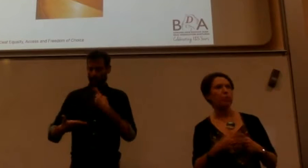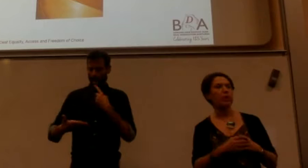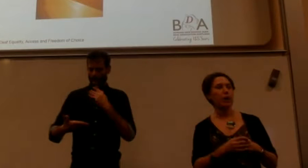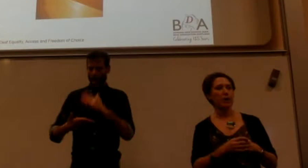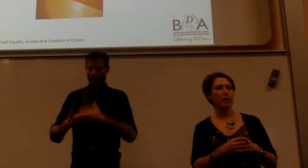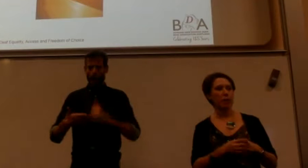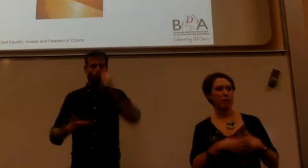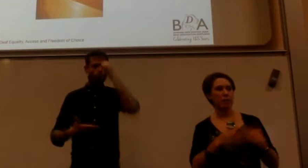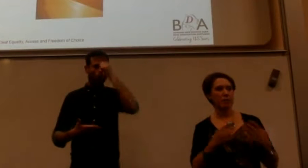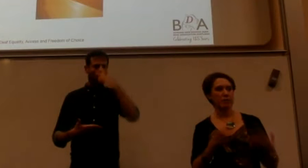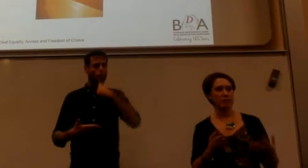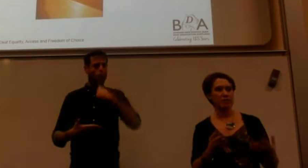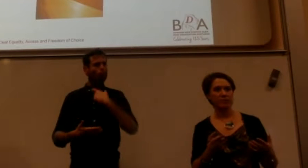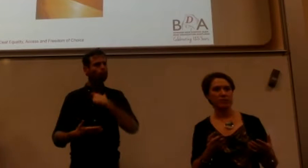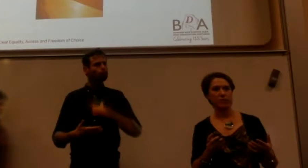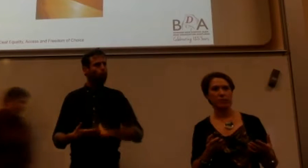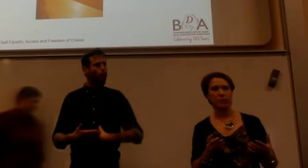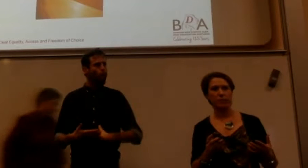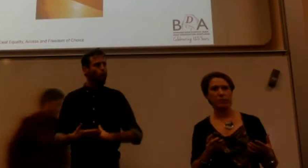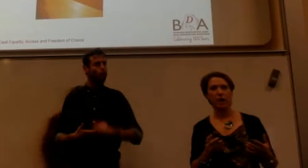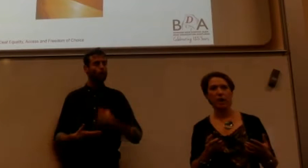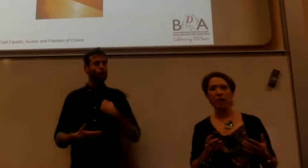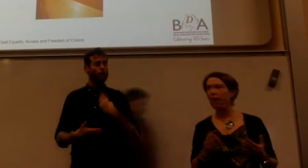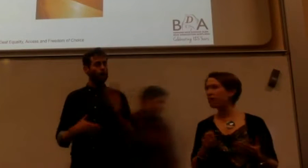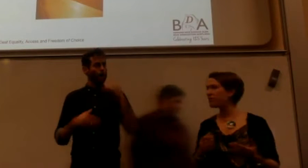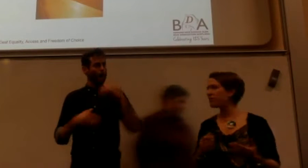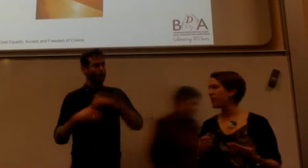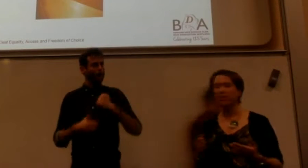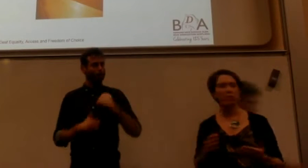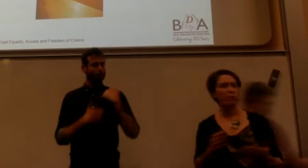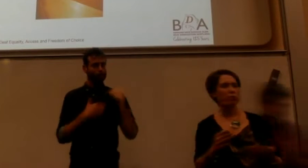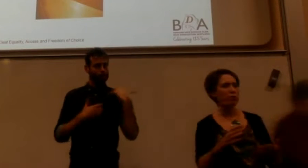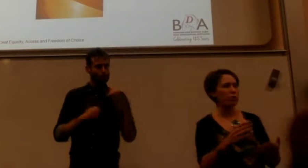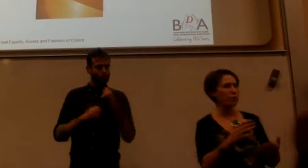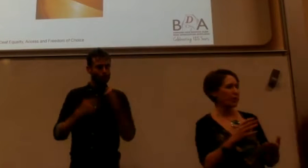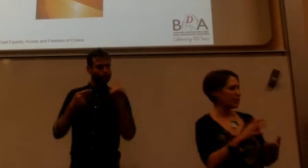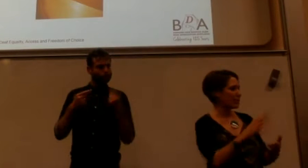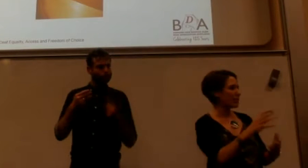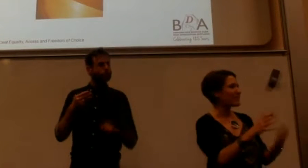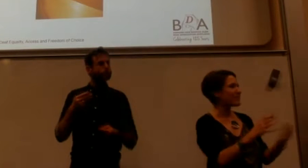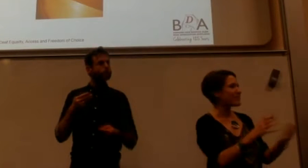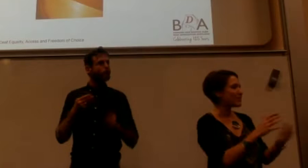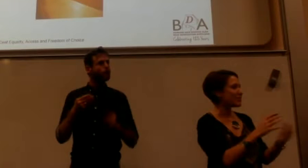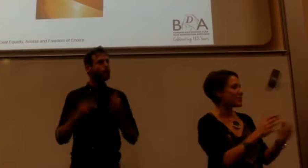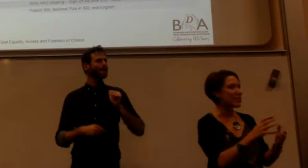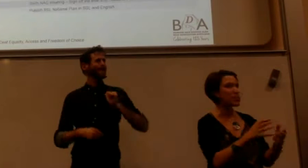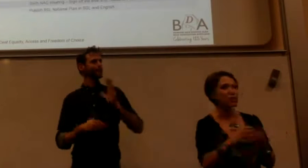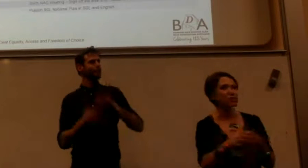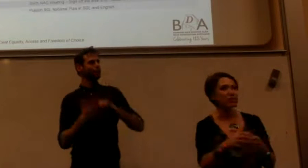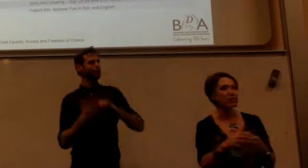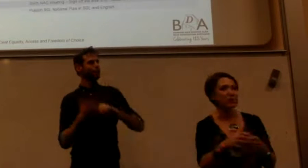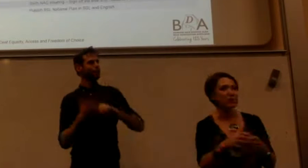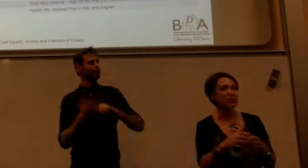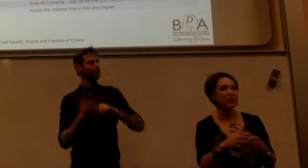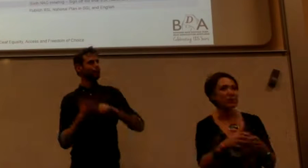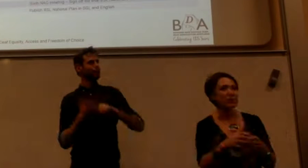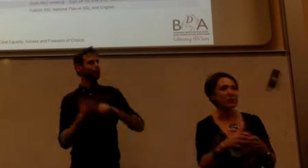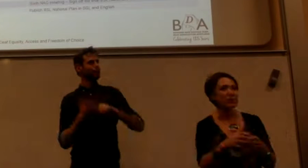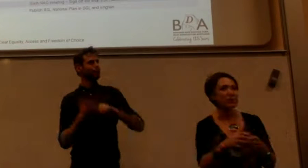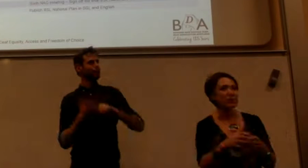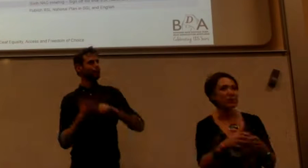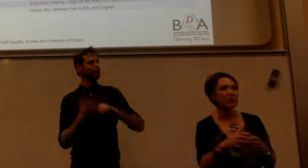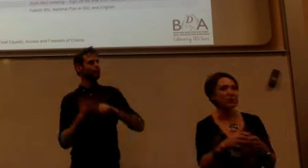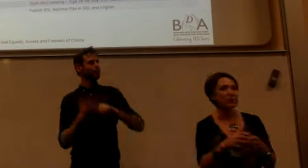group and what's expected of them. After that, I think we'll need to see what support